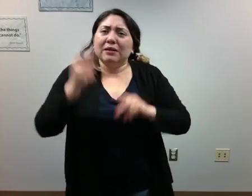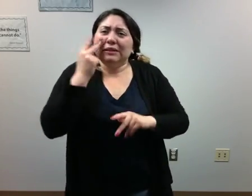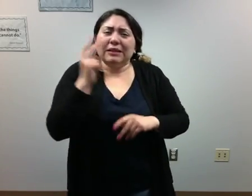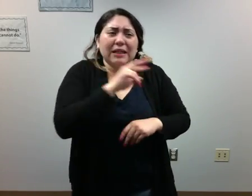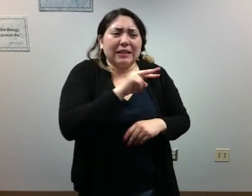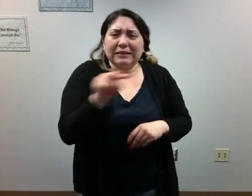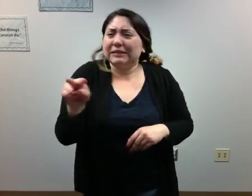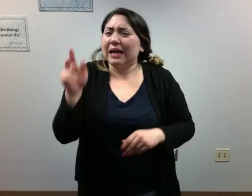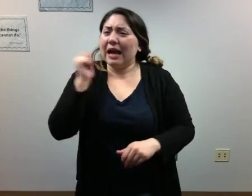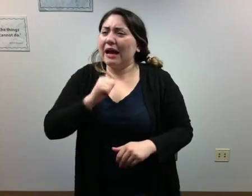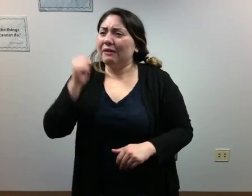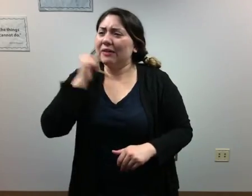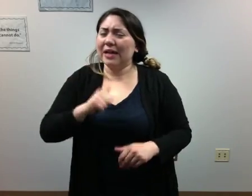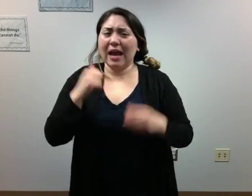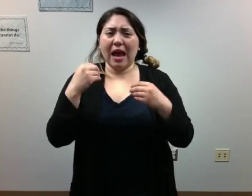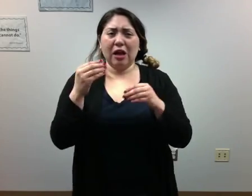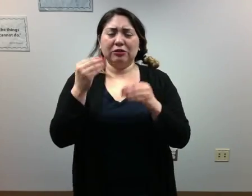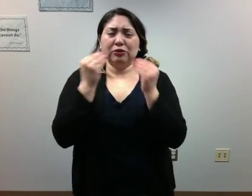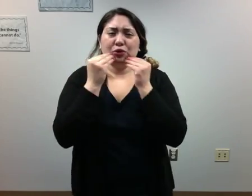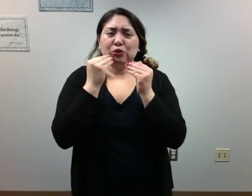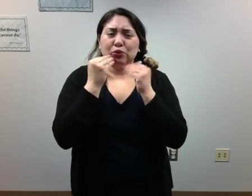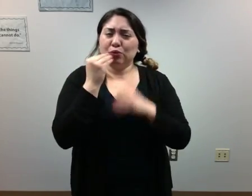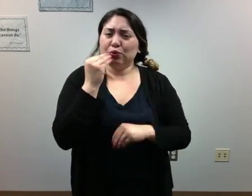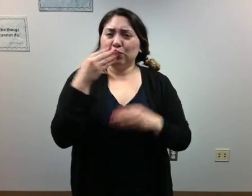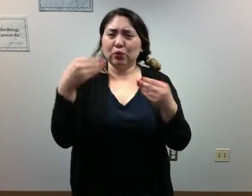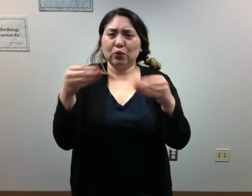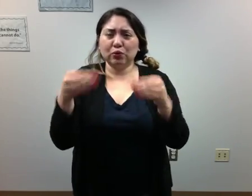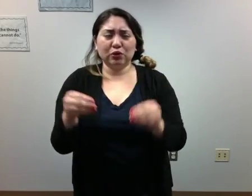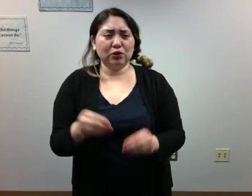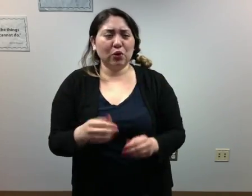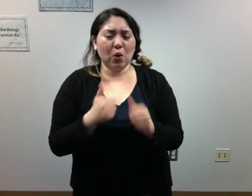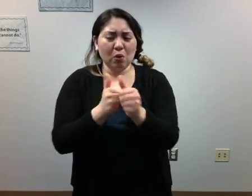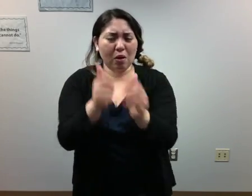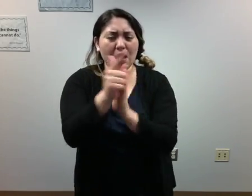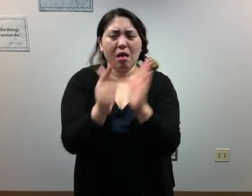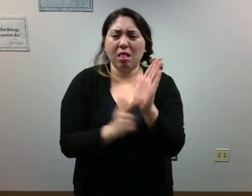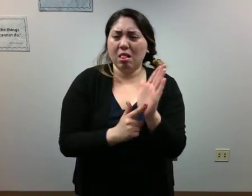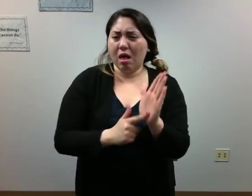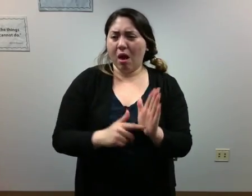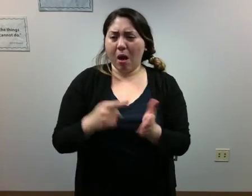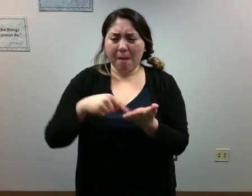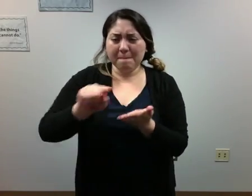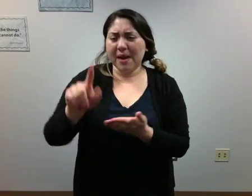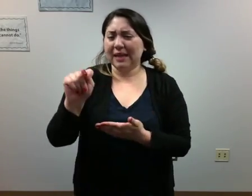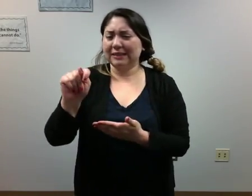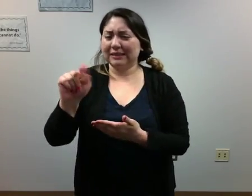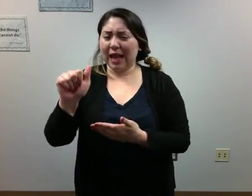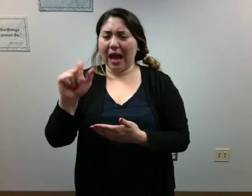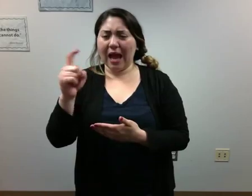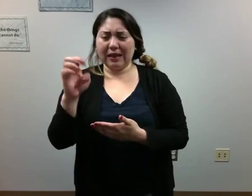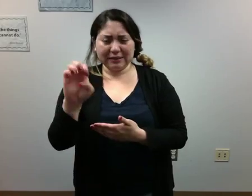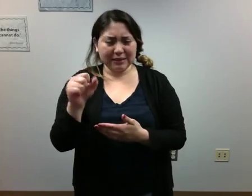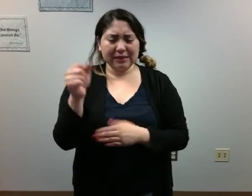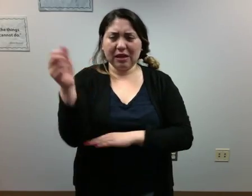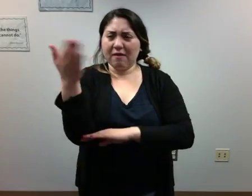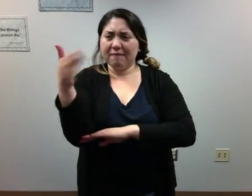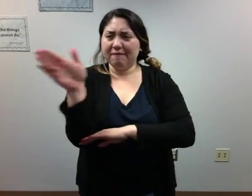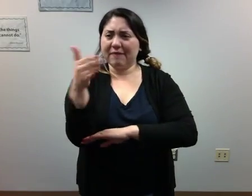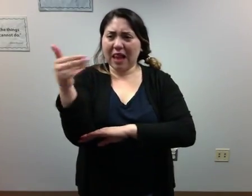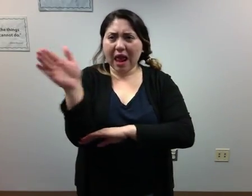grocery stores. We obey the laws, we pay our taxes, we fly our flags on holidays, and we plod along trying